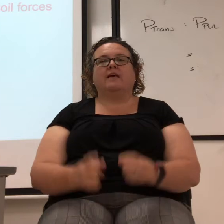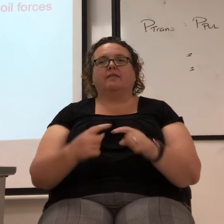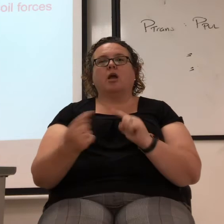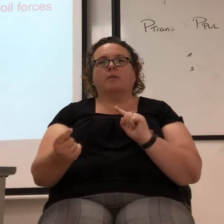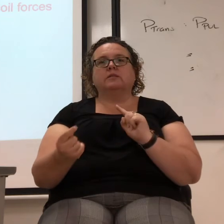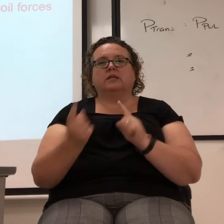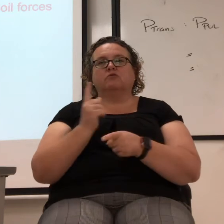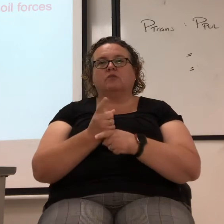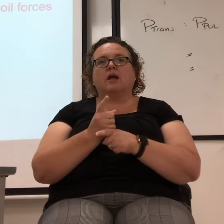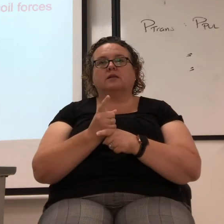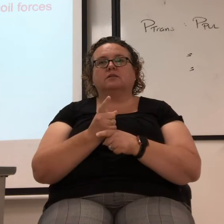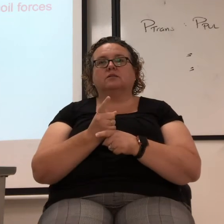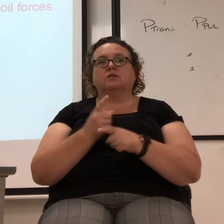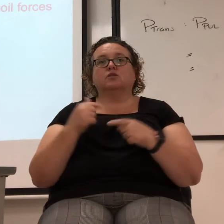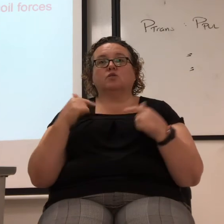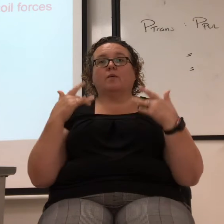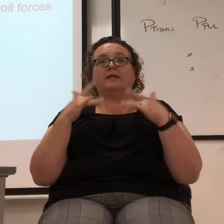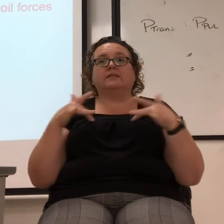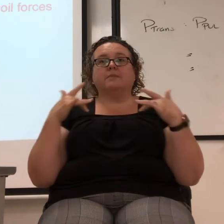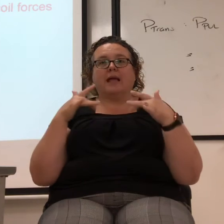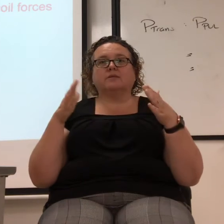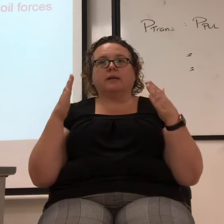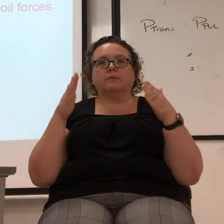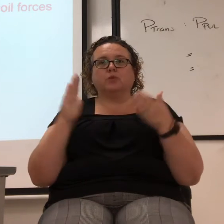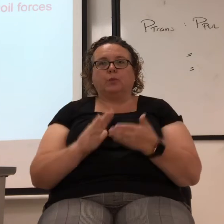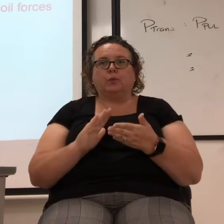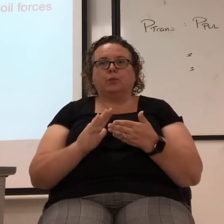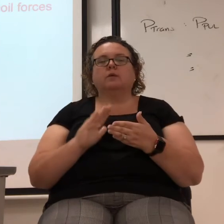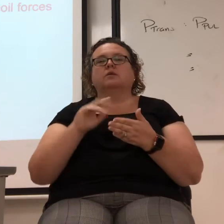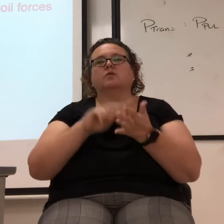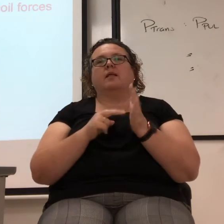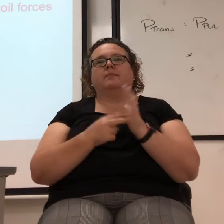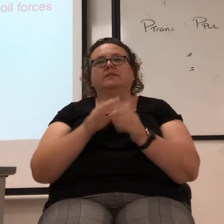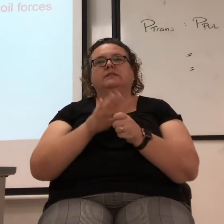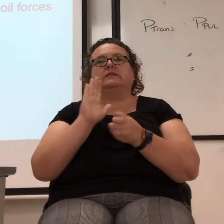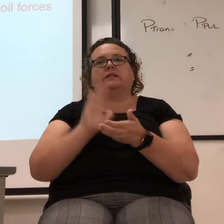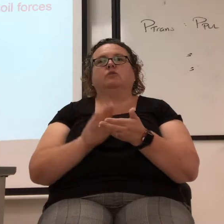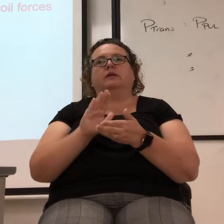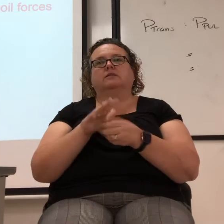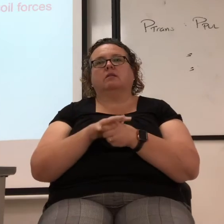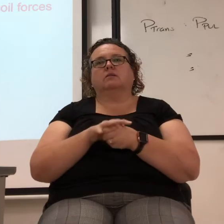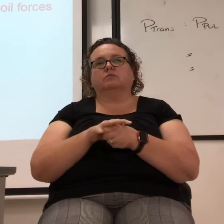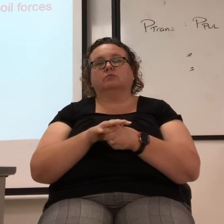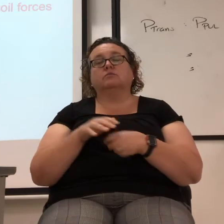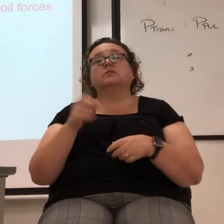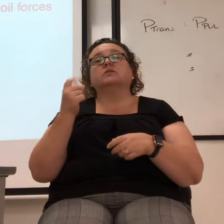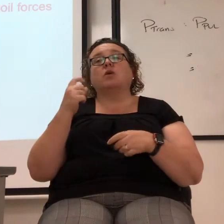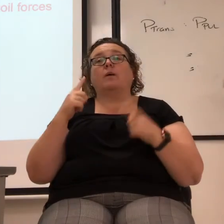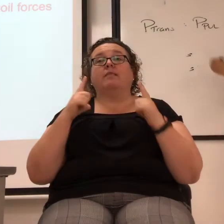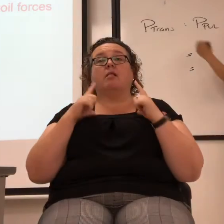Opposite, right? Shrink the space, increase the pressure. So, in the lungs,